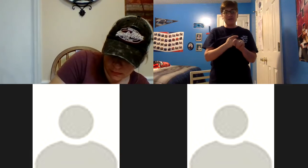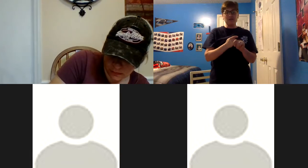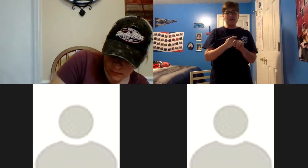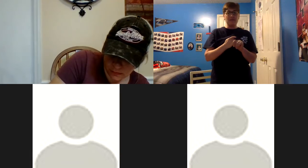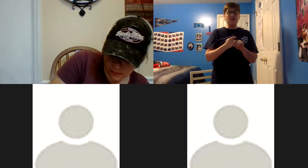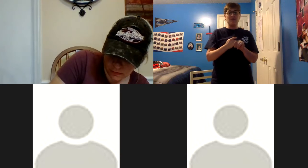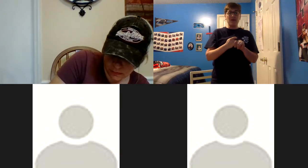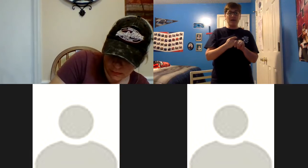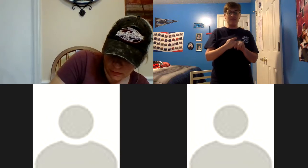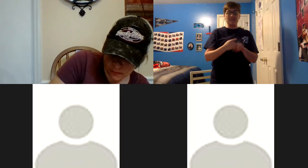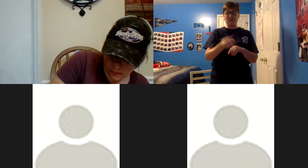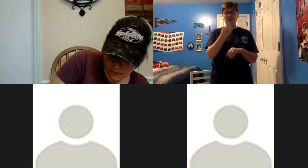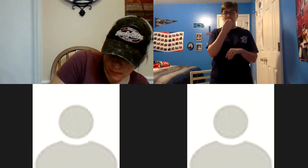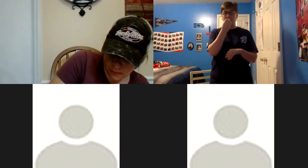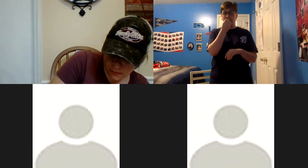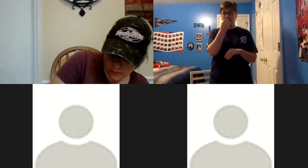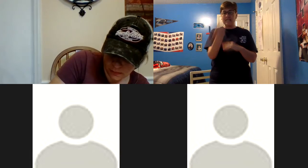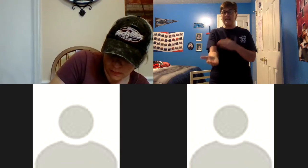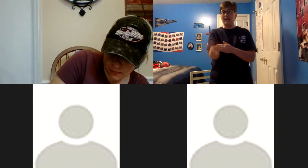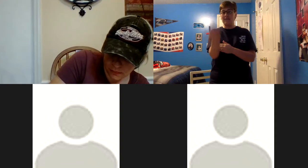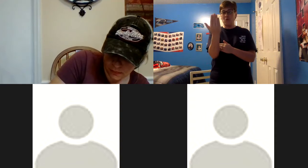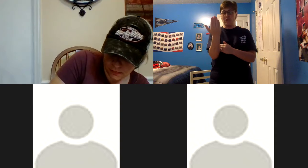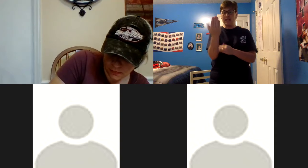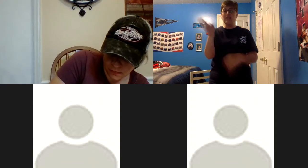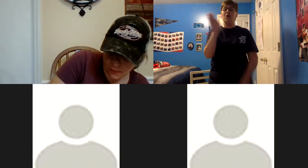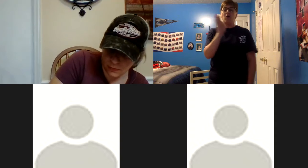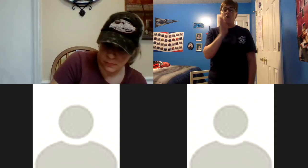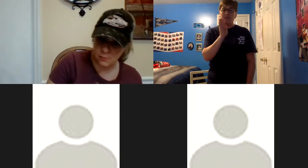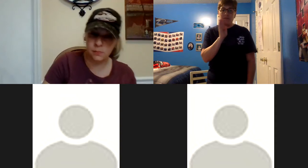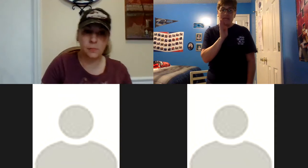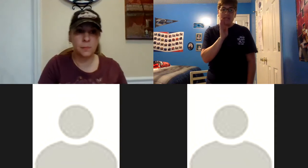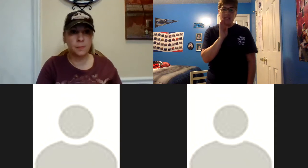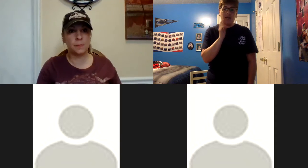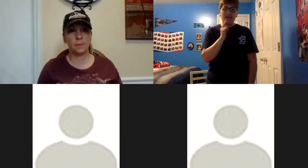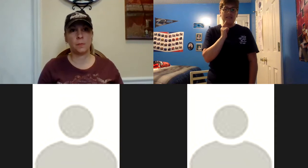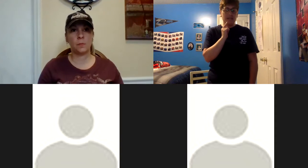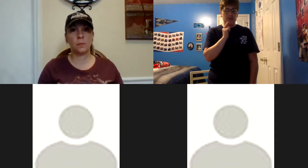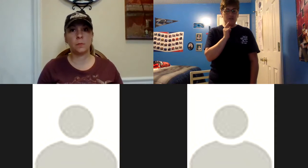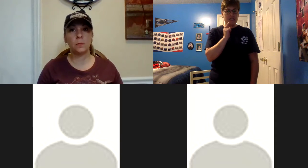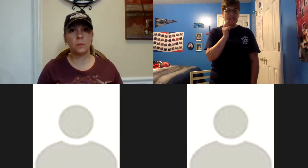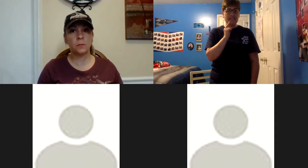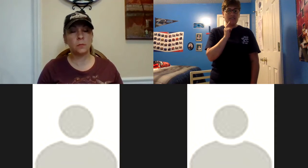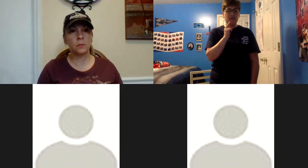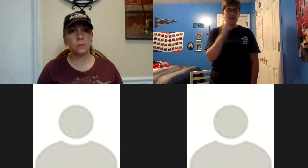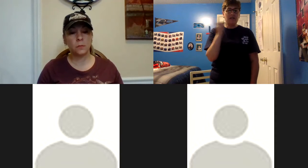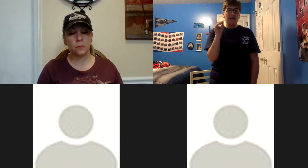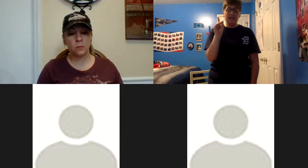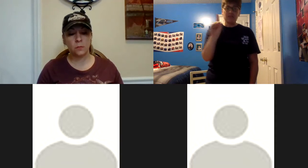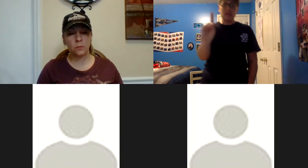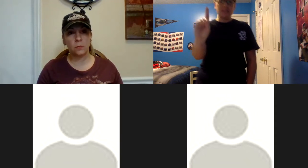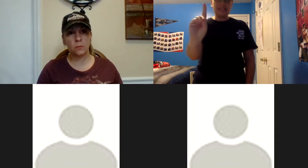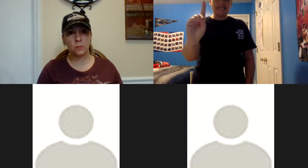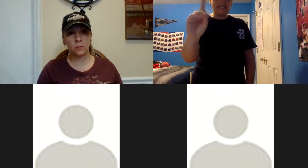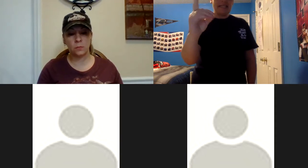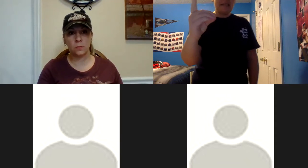So dinner, same with breakfast. Breakfast we said was eat, and morning, or the B on the side of your chin. Dinner is